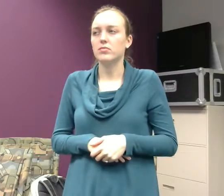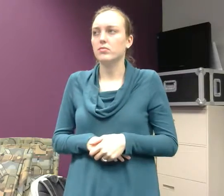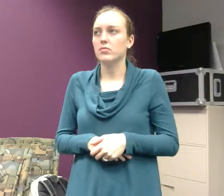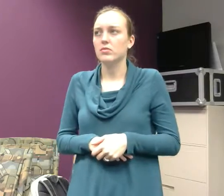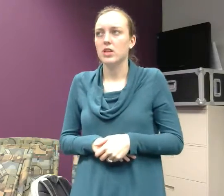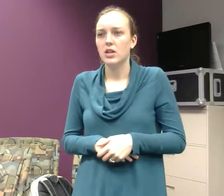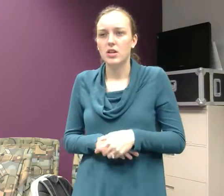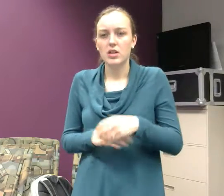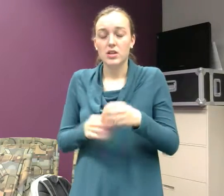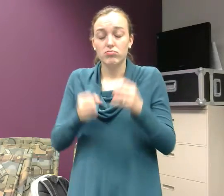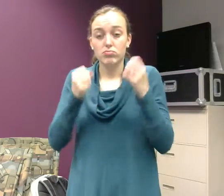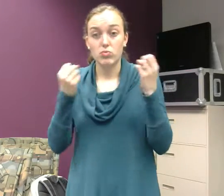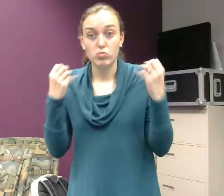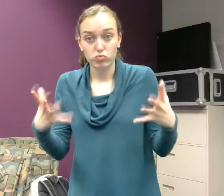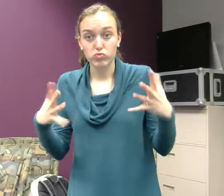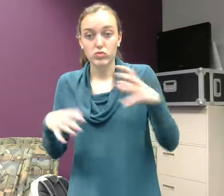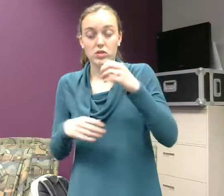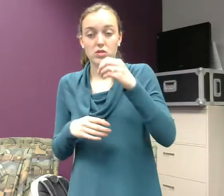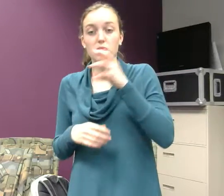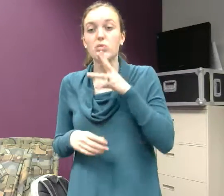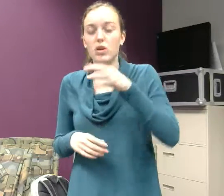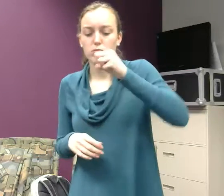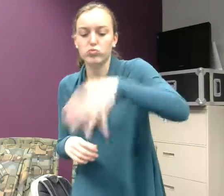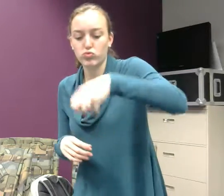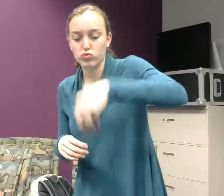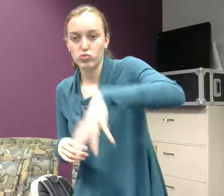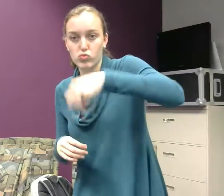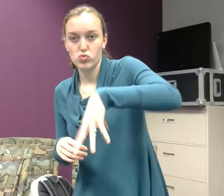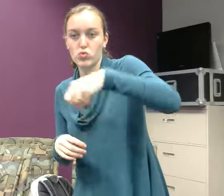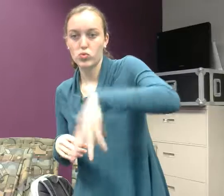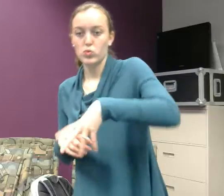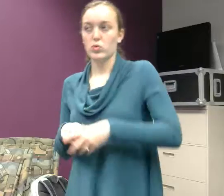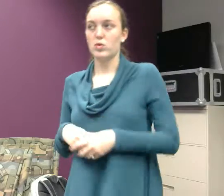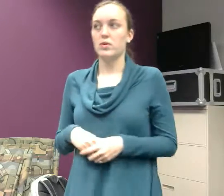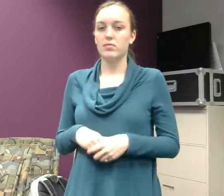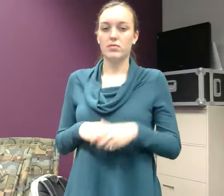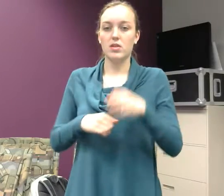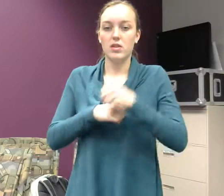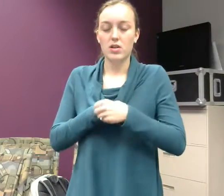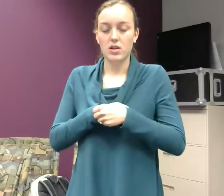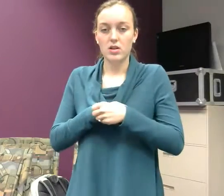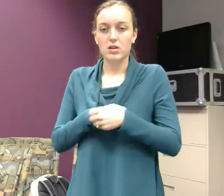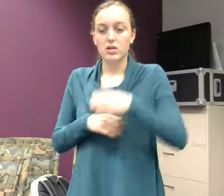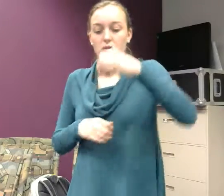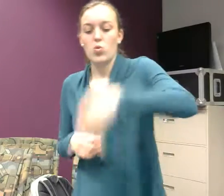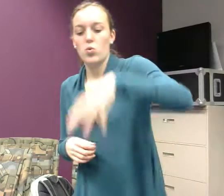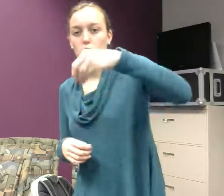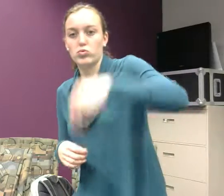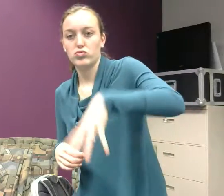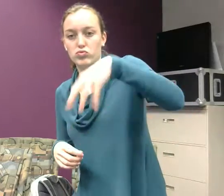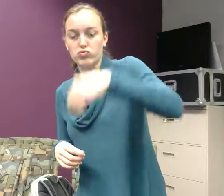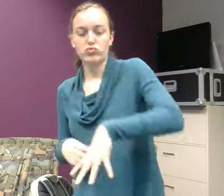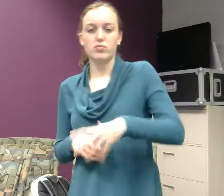want to run a lot of water, then there's a lot of blood going through the faucet. The same thing goes with the heart. When you